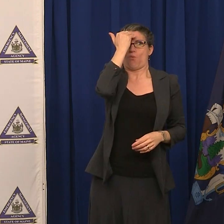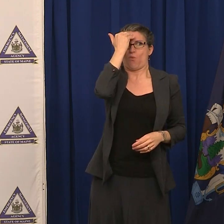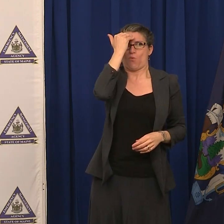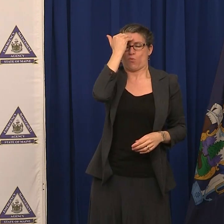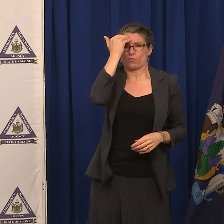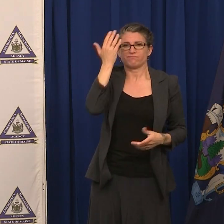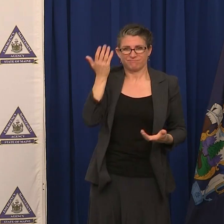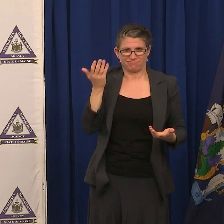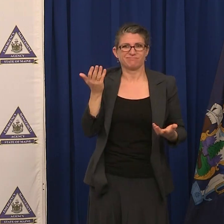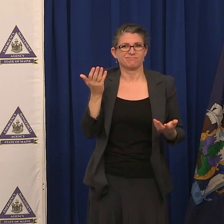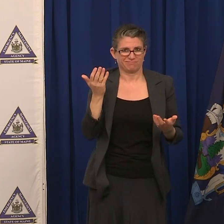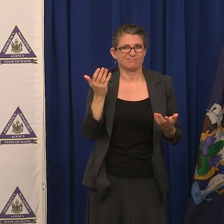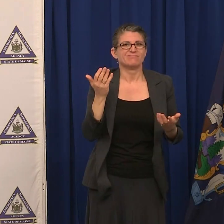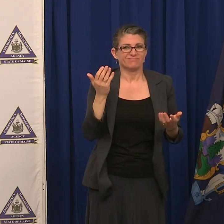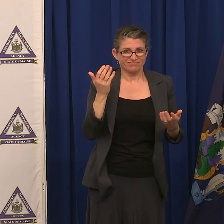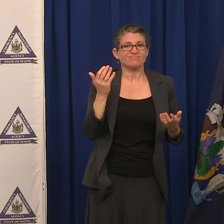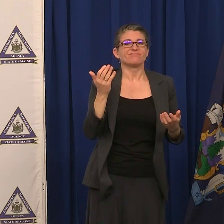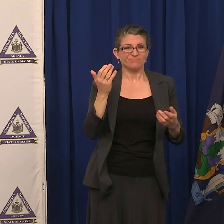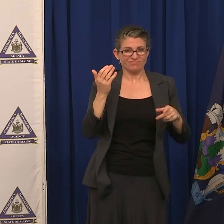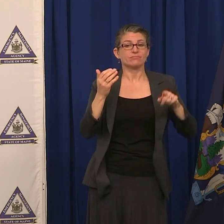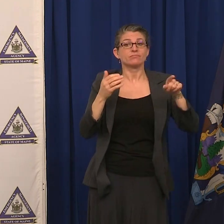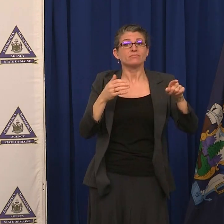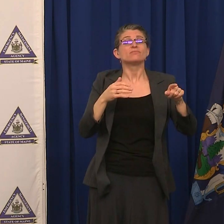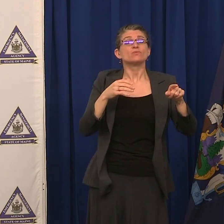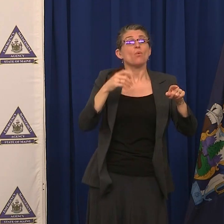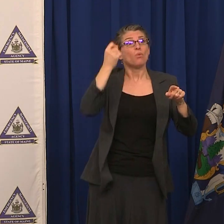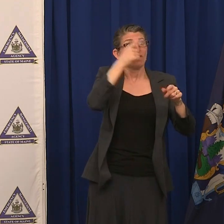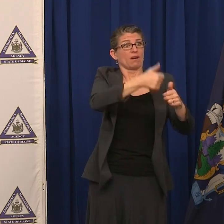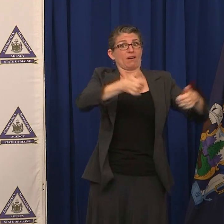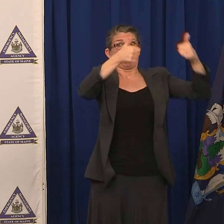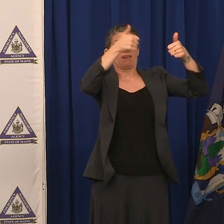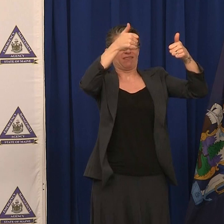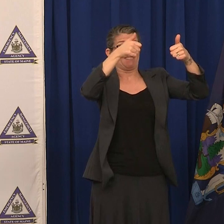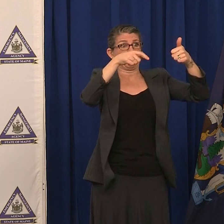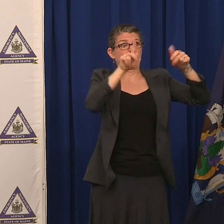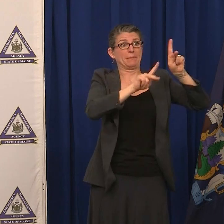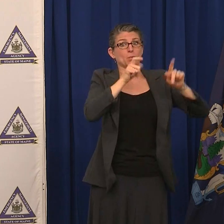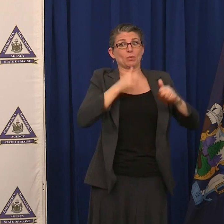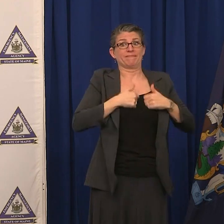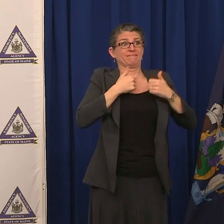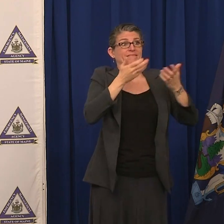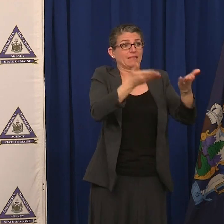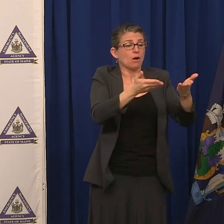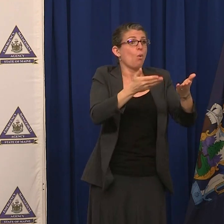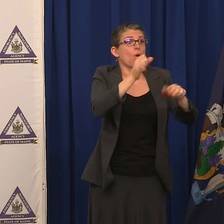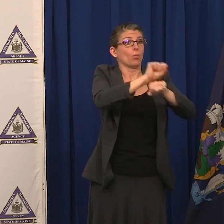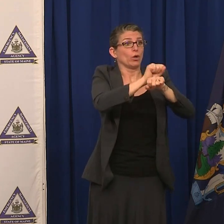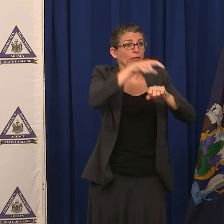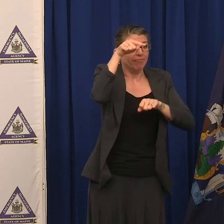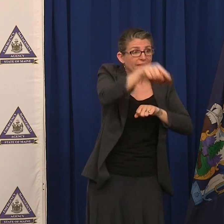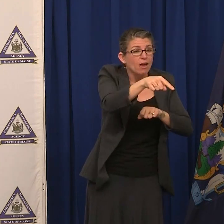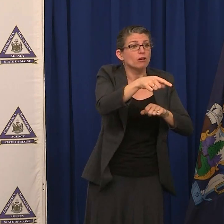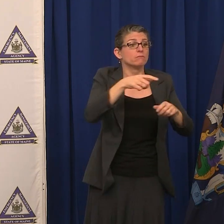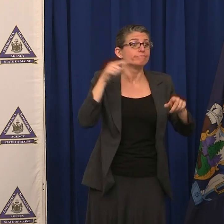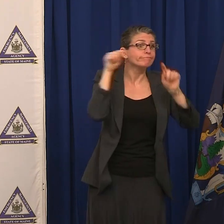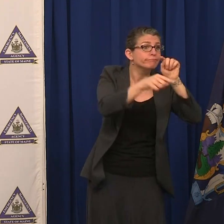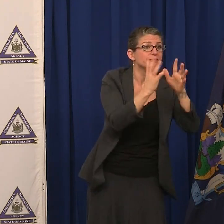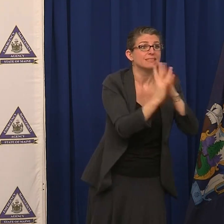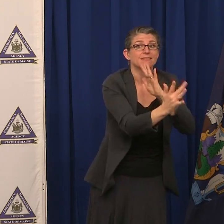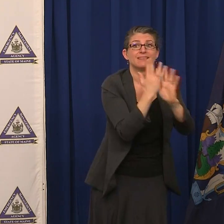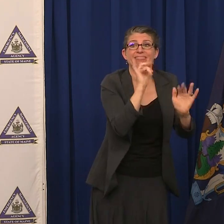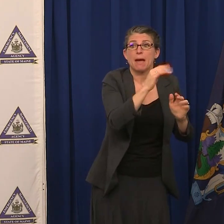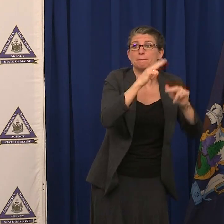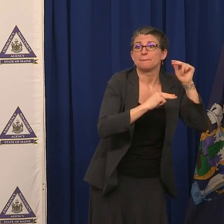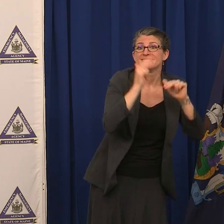also ask the management of these facilities to notify family members of the residents of these communities, so